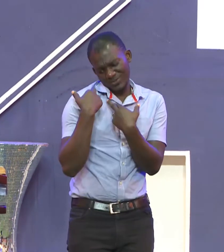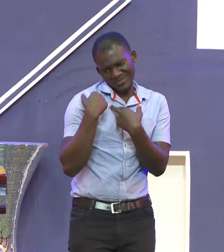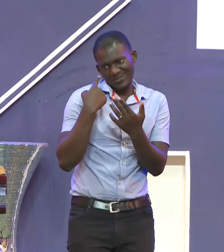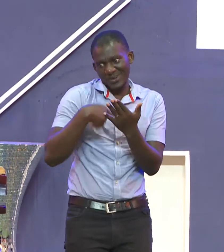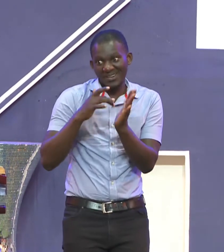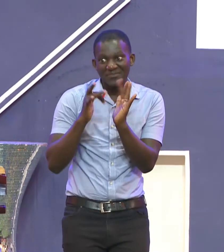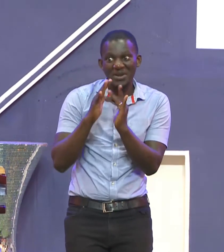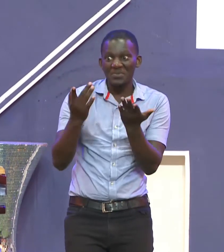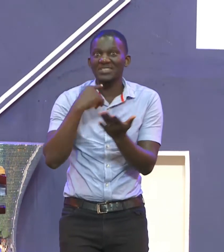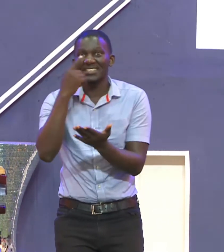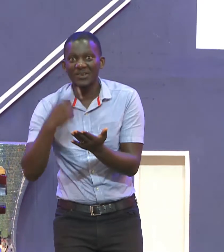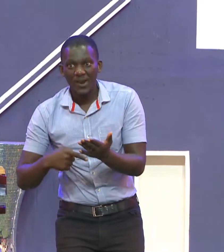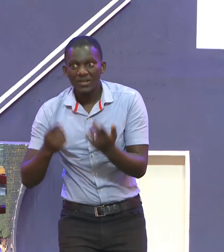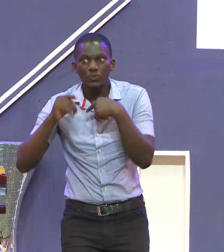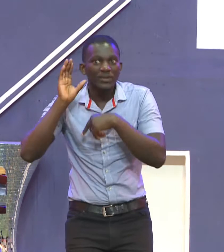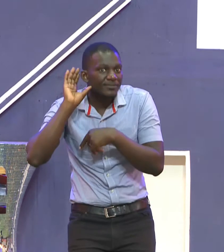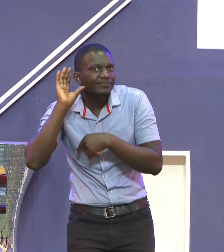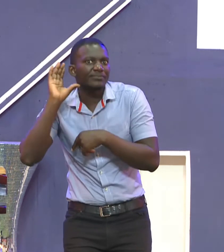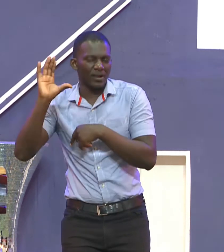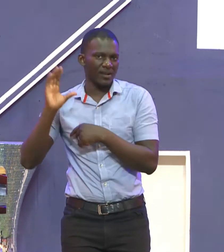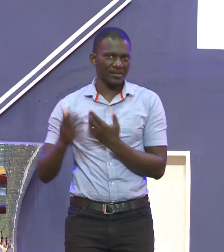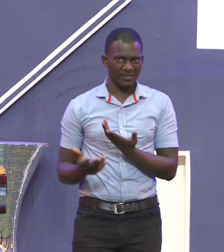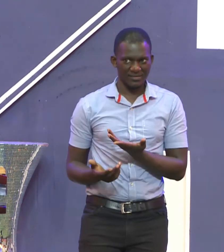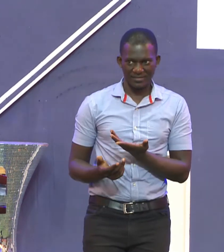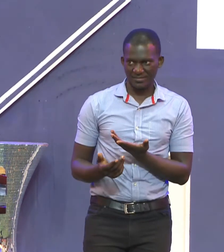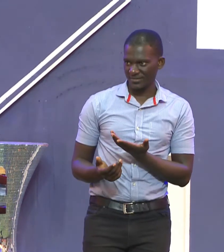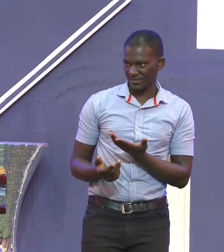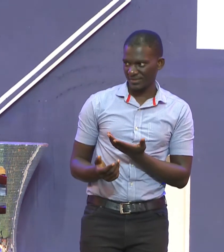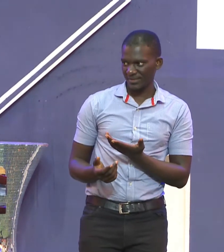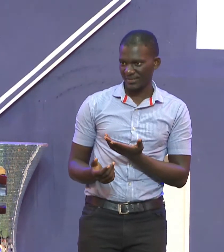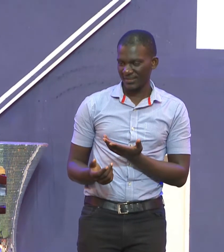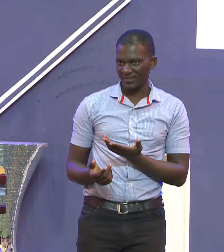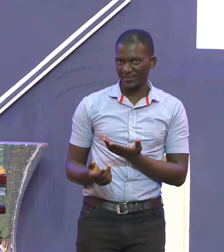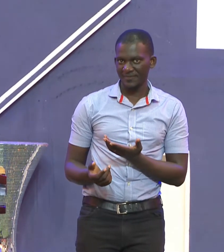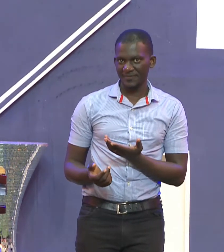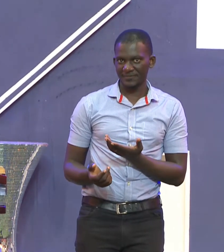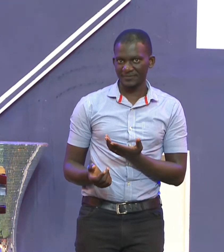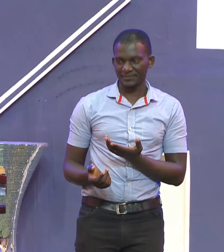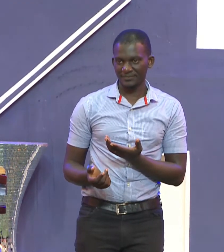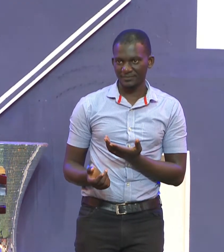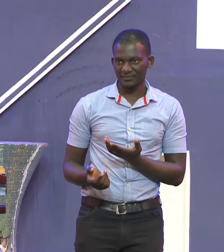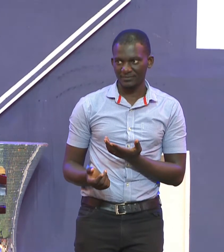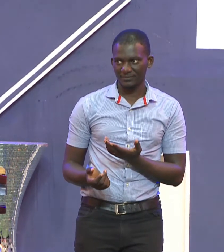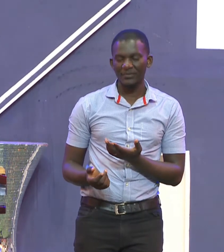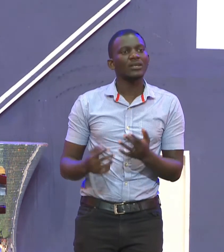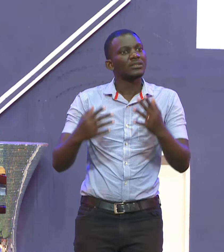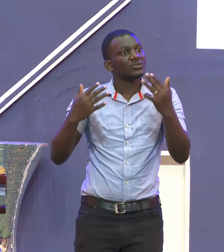that means that our only responsibility, the Bible is asking us to listen and